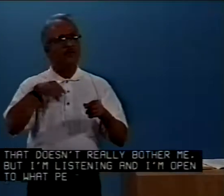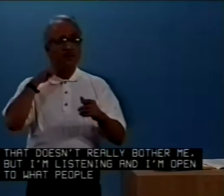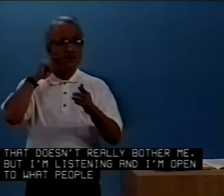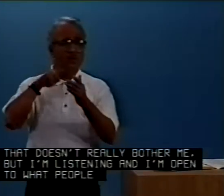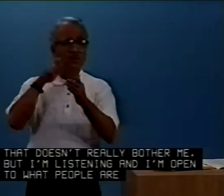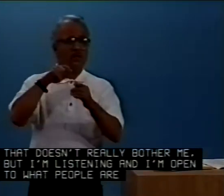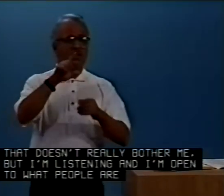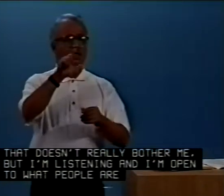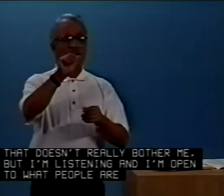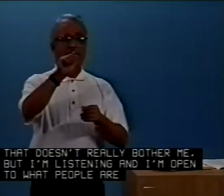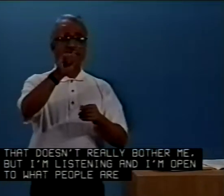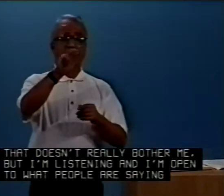A number of people I've noticed